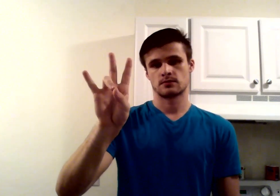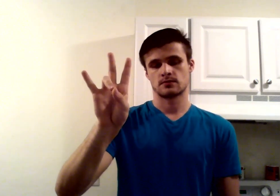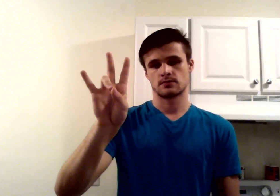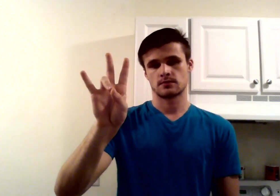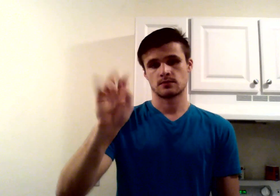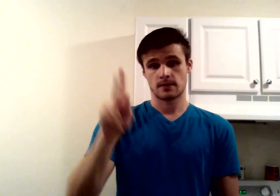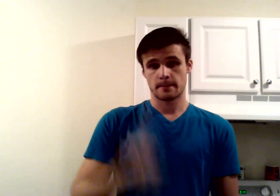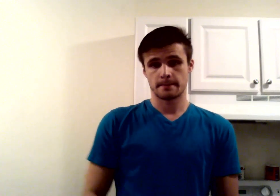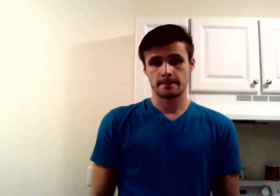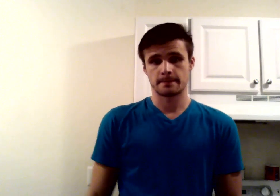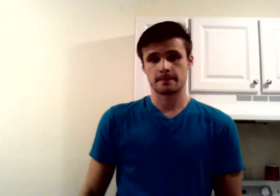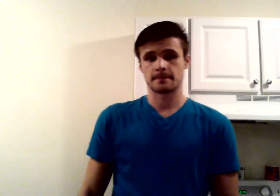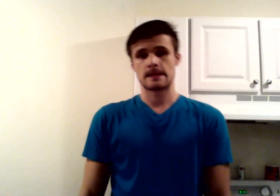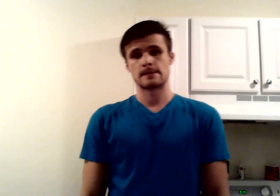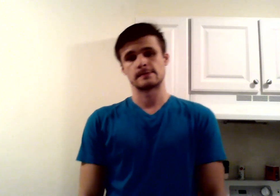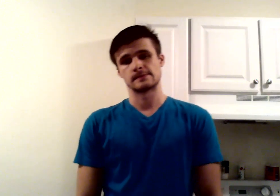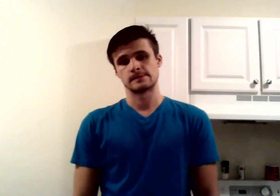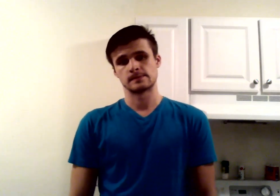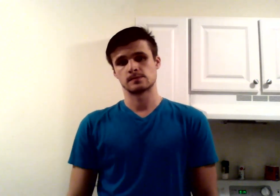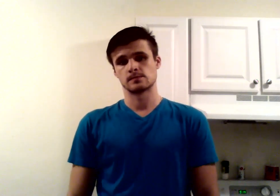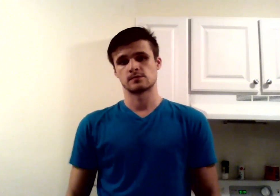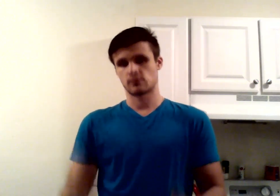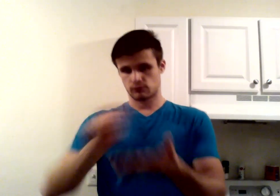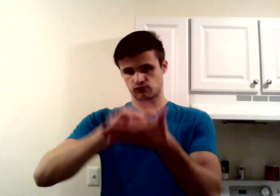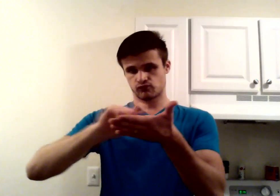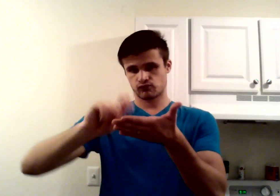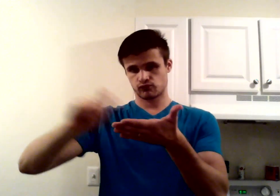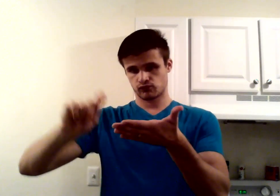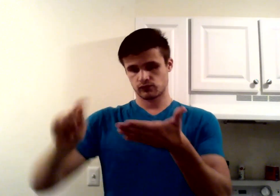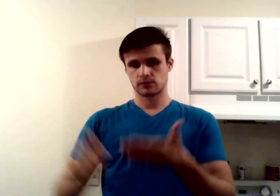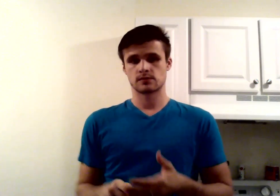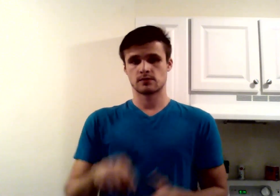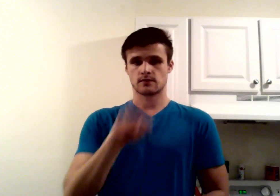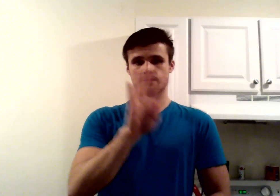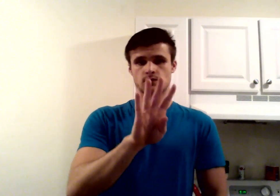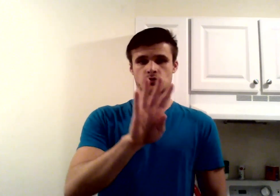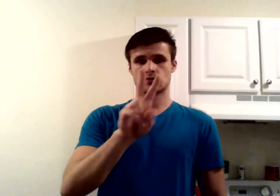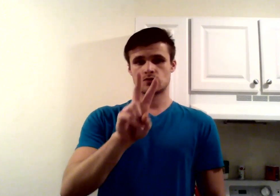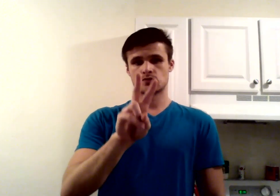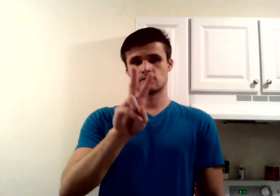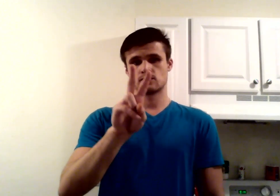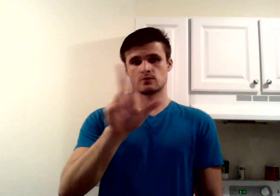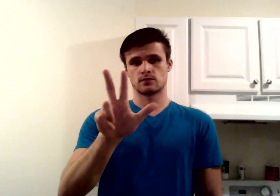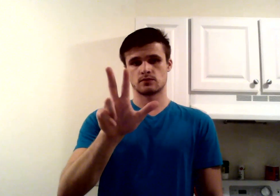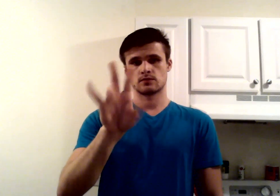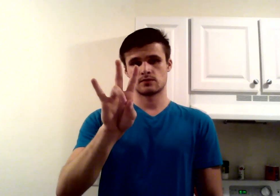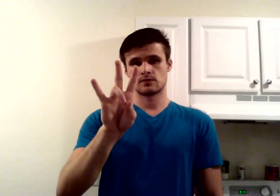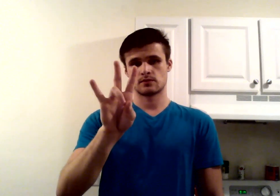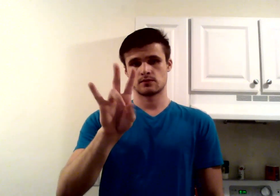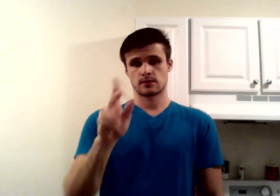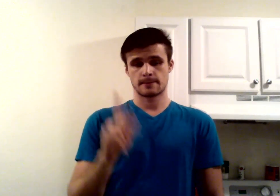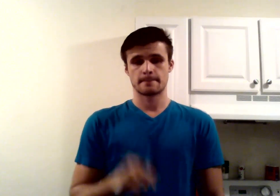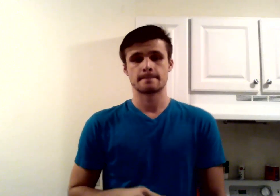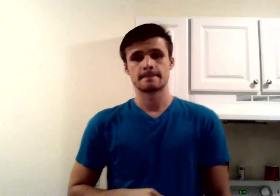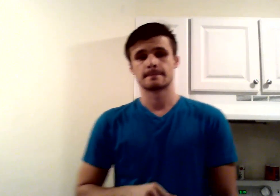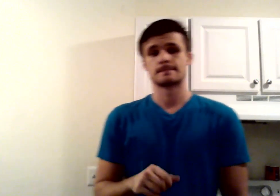right, 4, 2, 3, 7, and we write it down, 4, 2, 3, and 7, 4, 2, 3, 7, okay, and I write again,